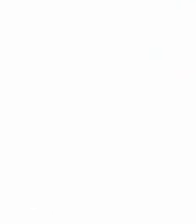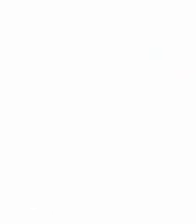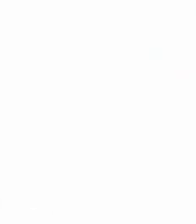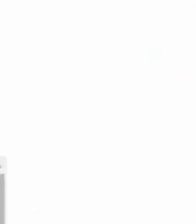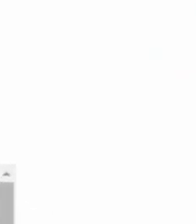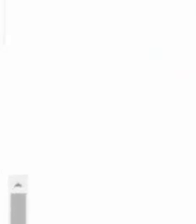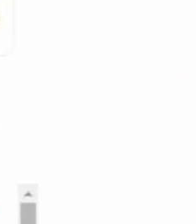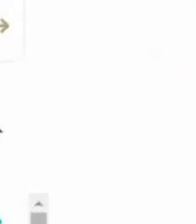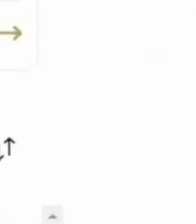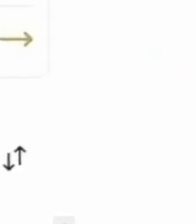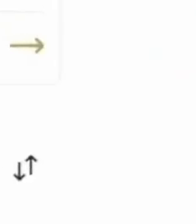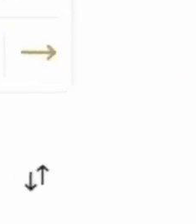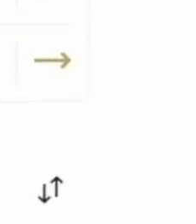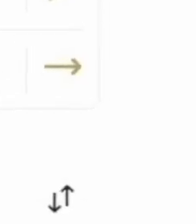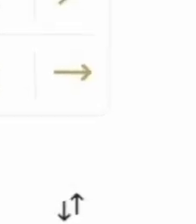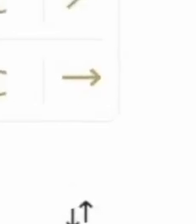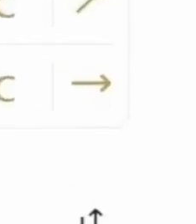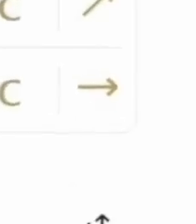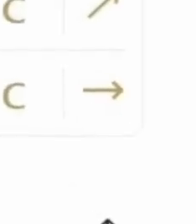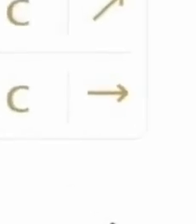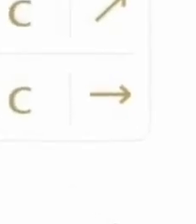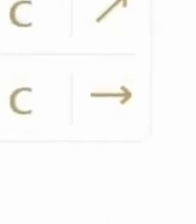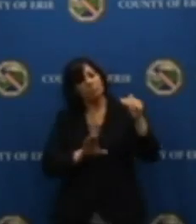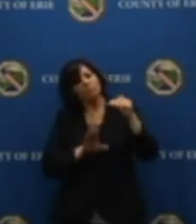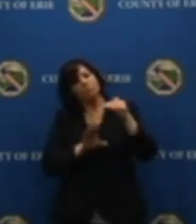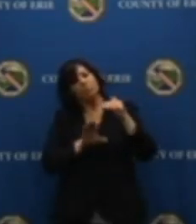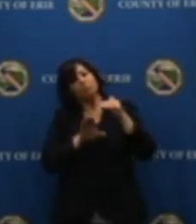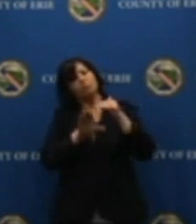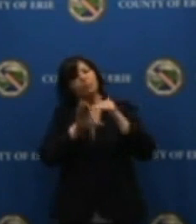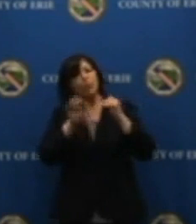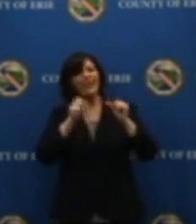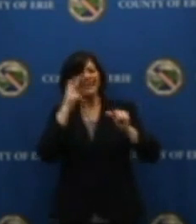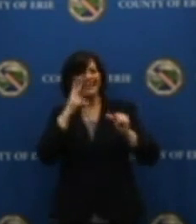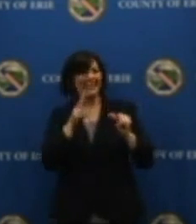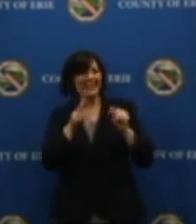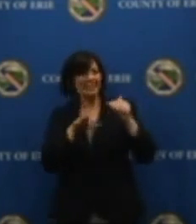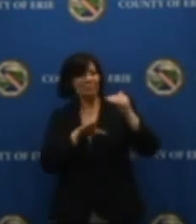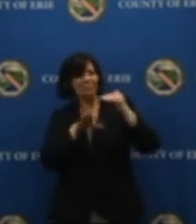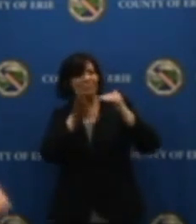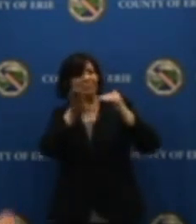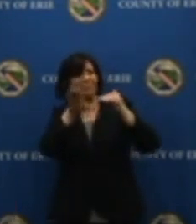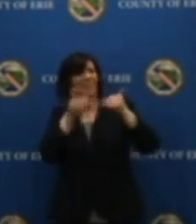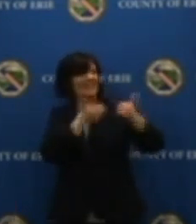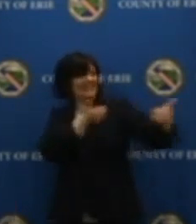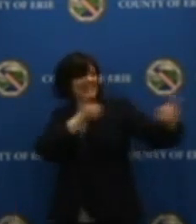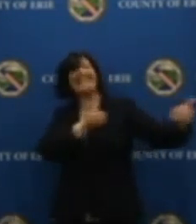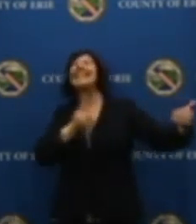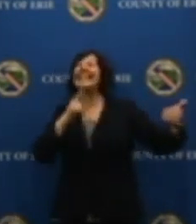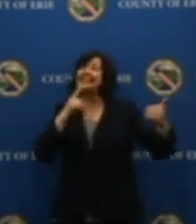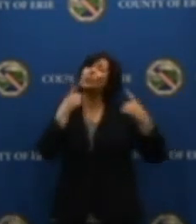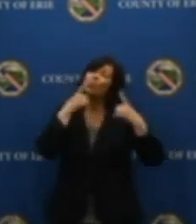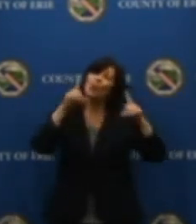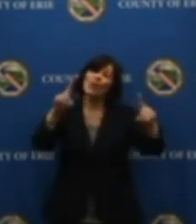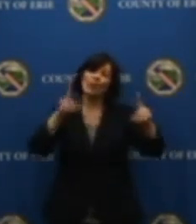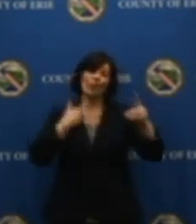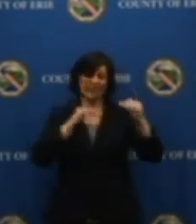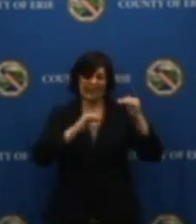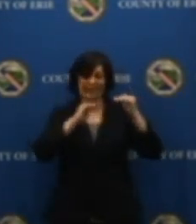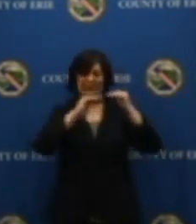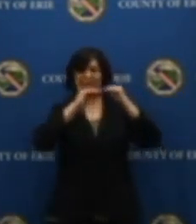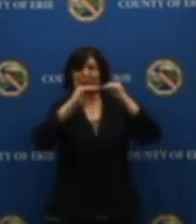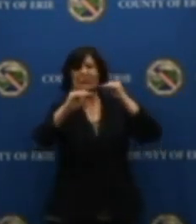so Wednesday's B ranking showed improvement. So we want to see this curve of ours, as we said, squished and lengthened out